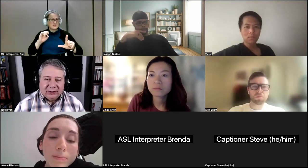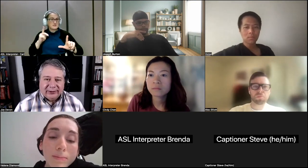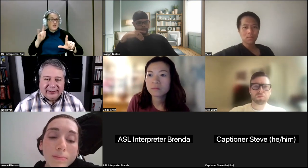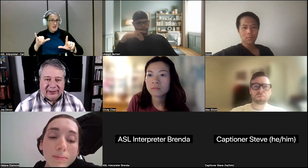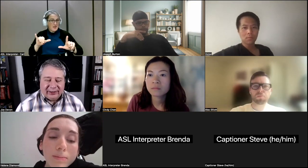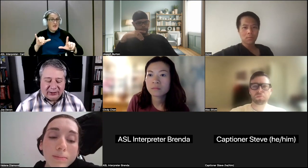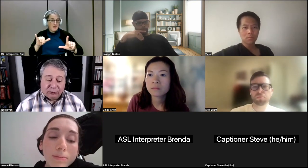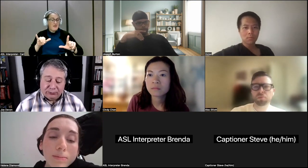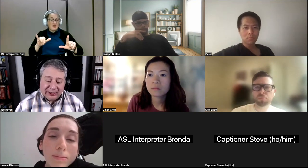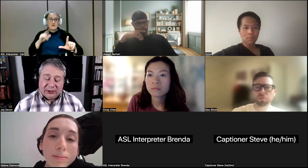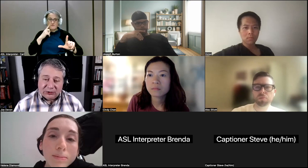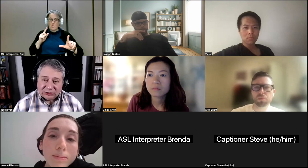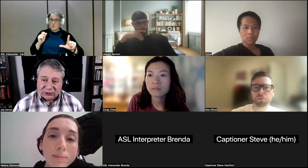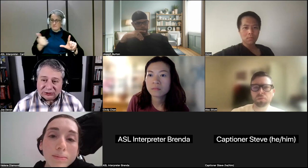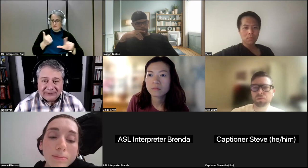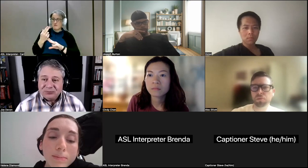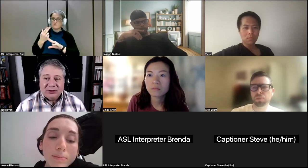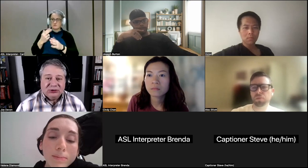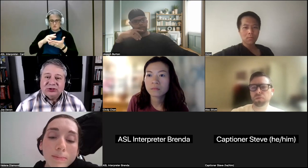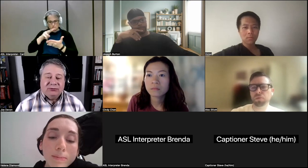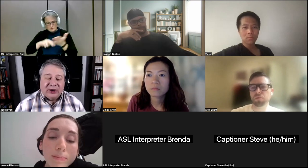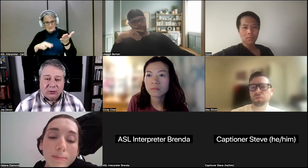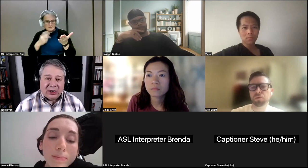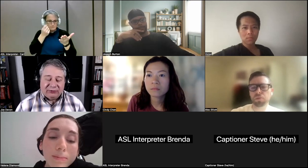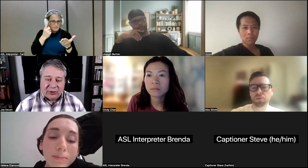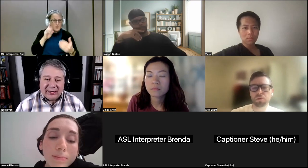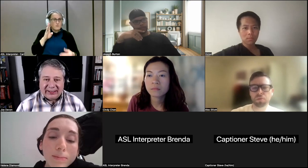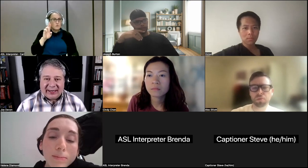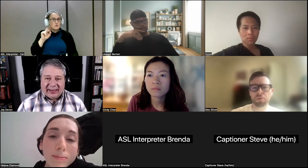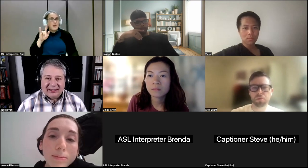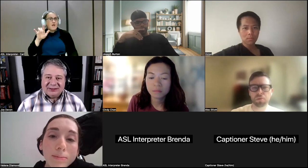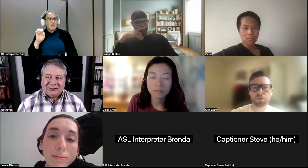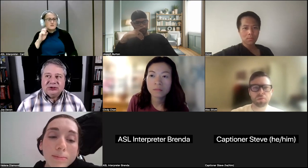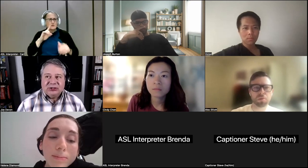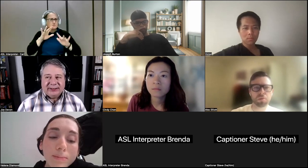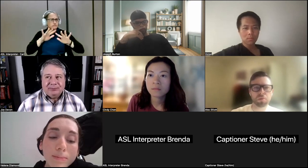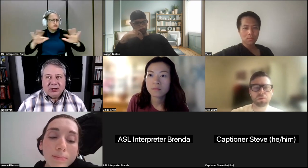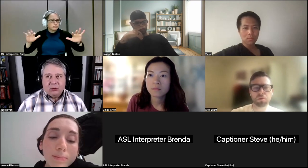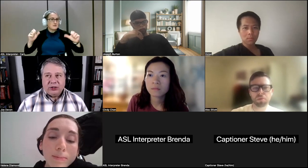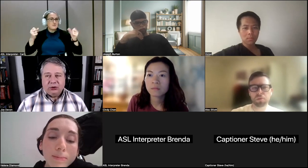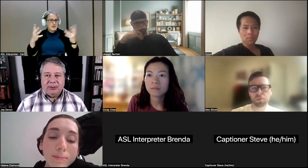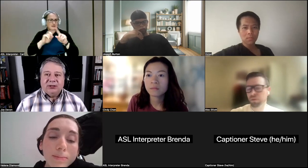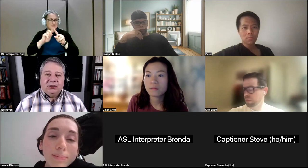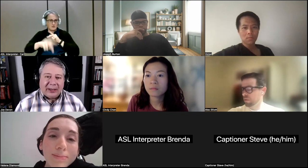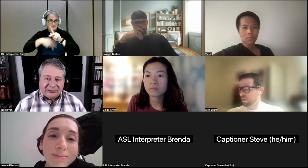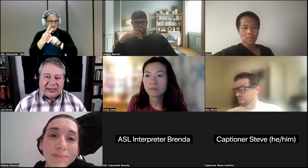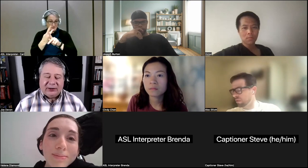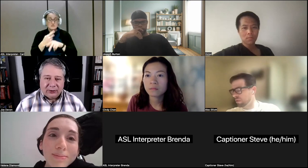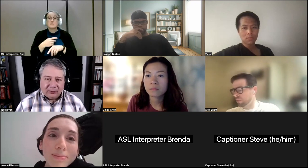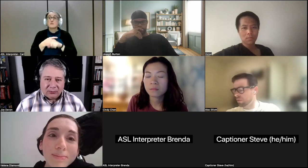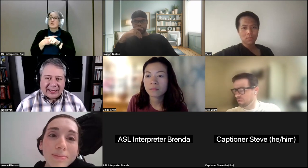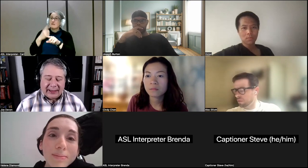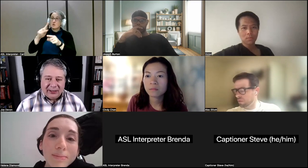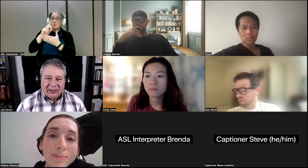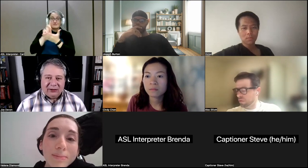are Braille users. There's just a very wide variety. And essentially, when you're building a website or